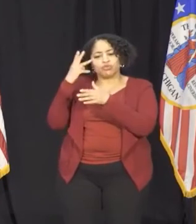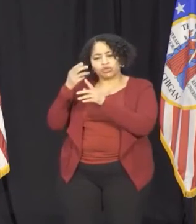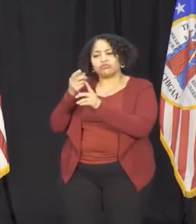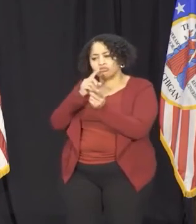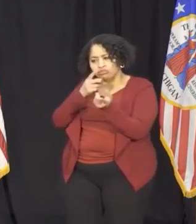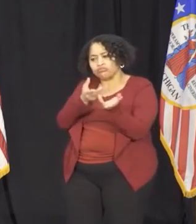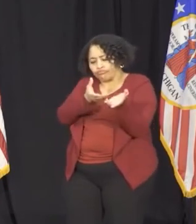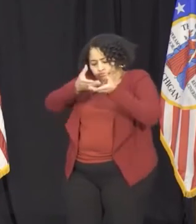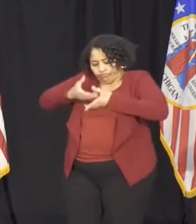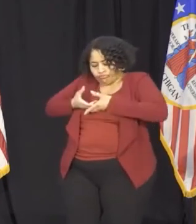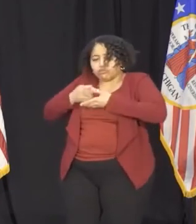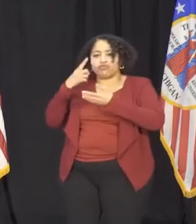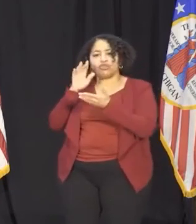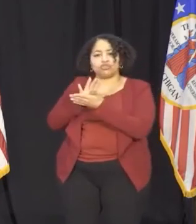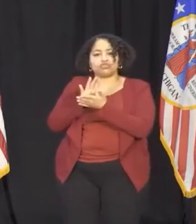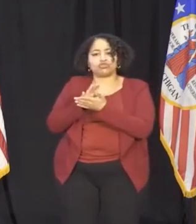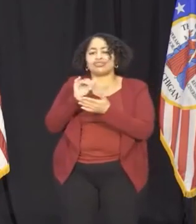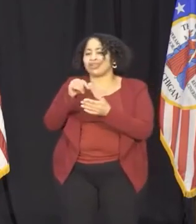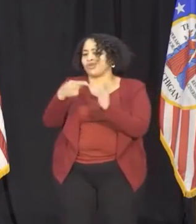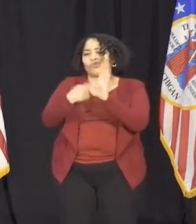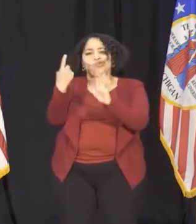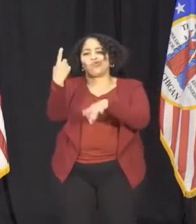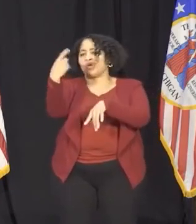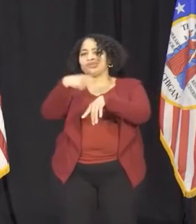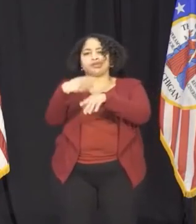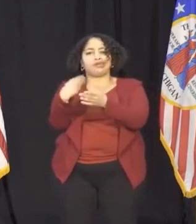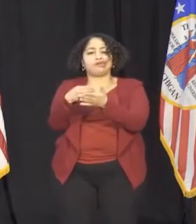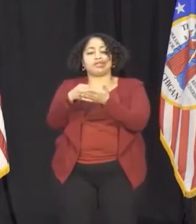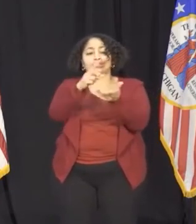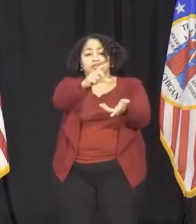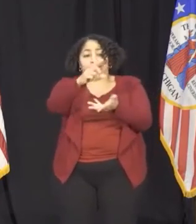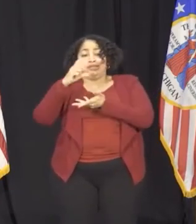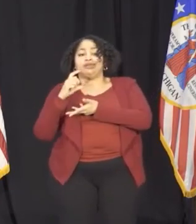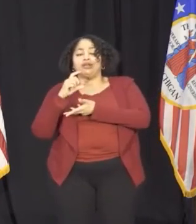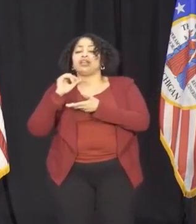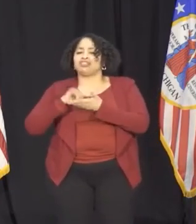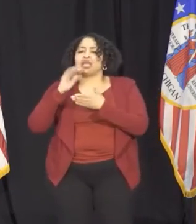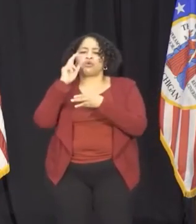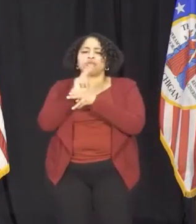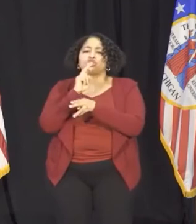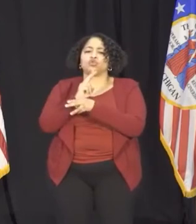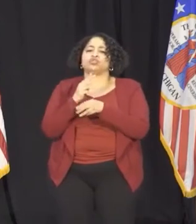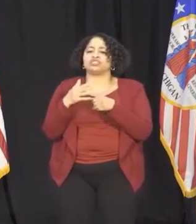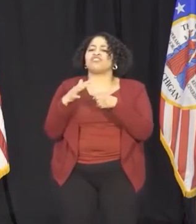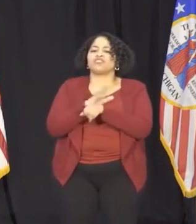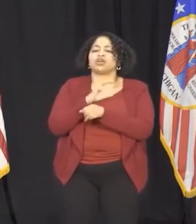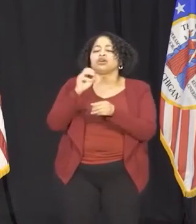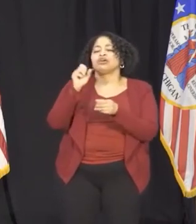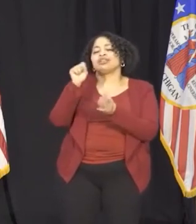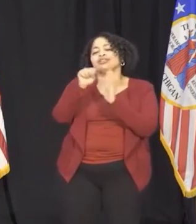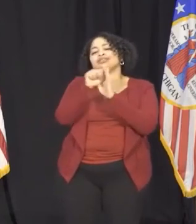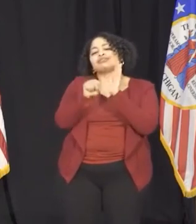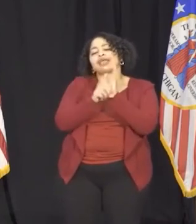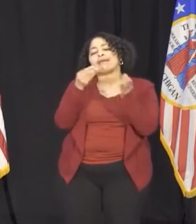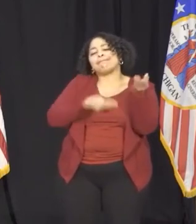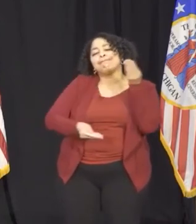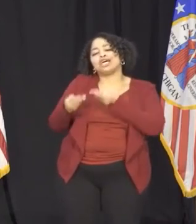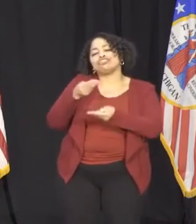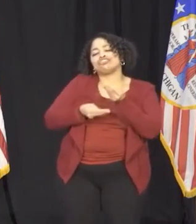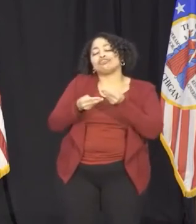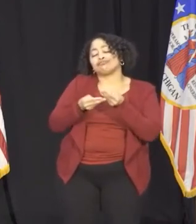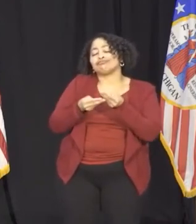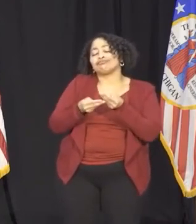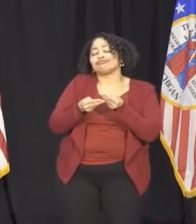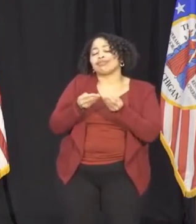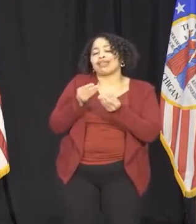district that's really one-time money, and that is likely to be used to fill the state budget gap so that we